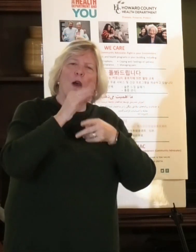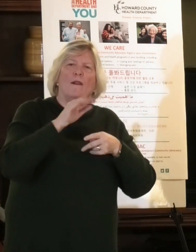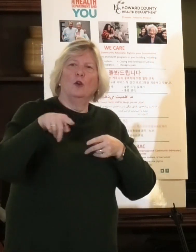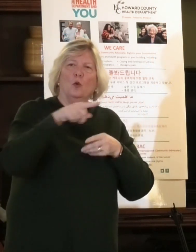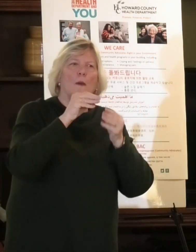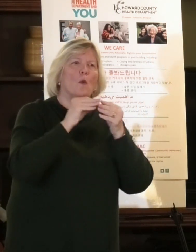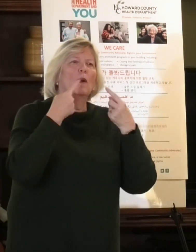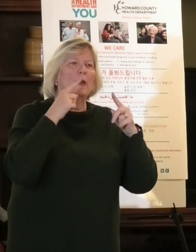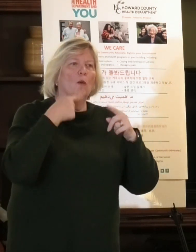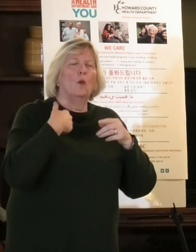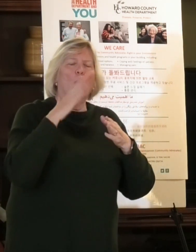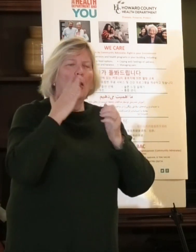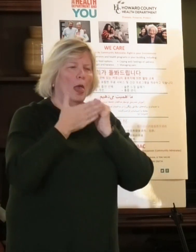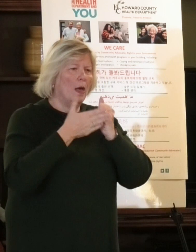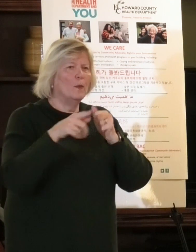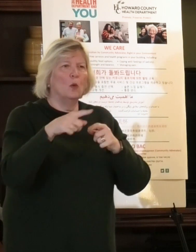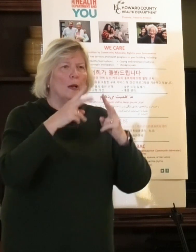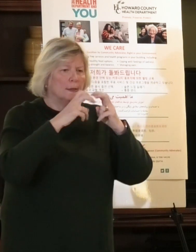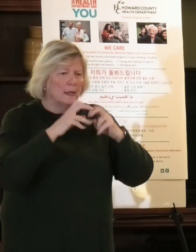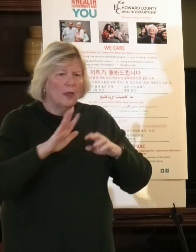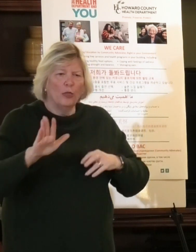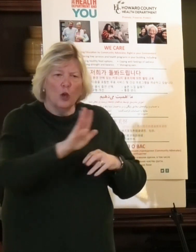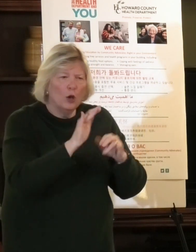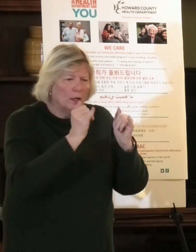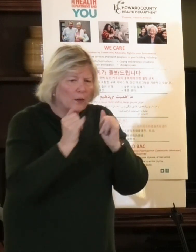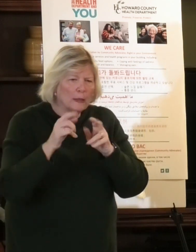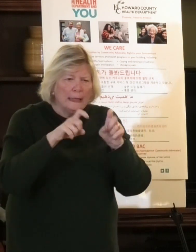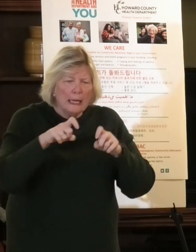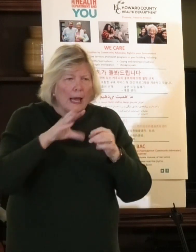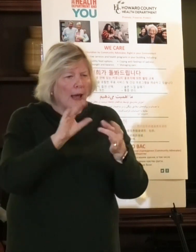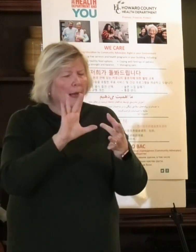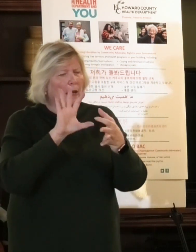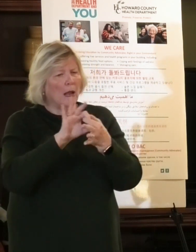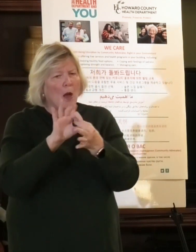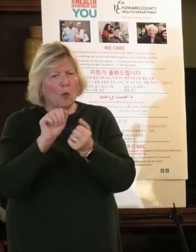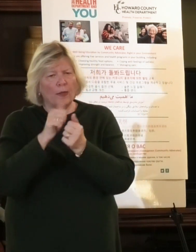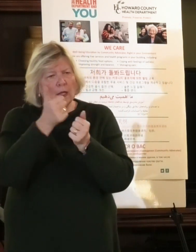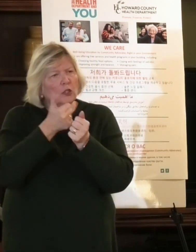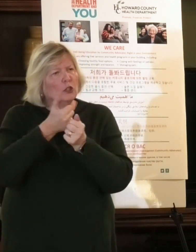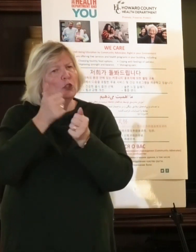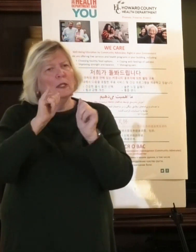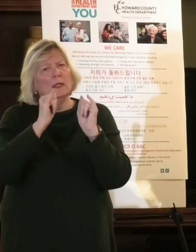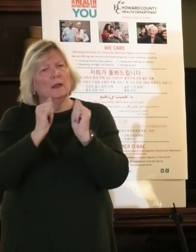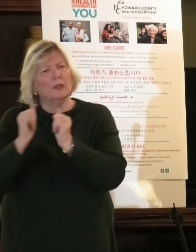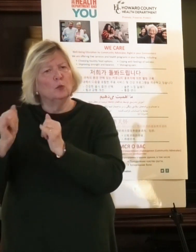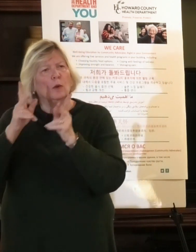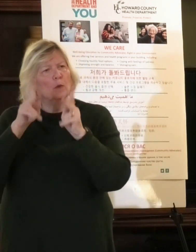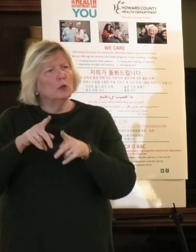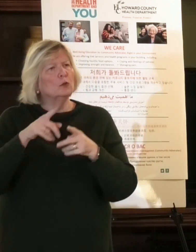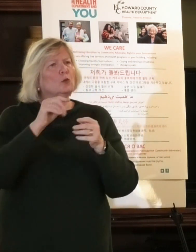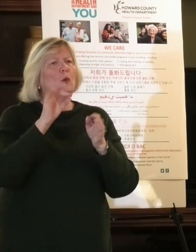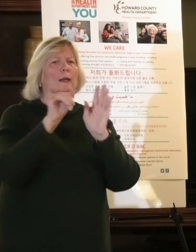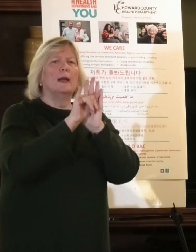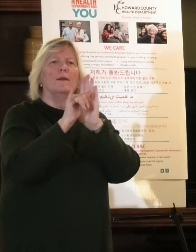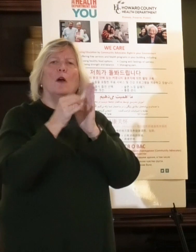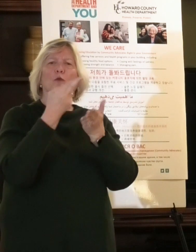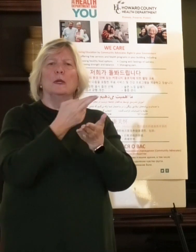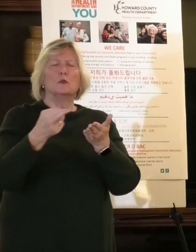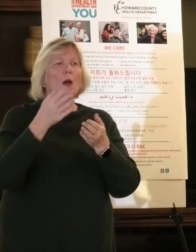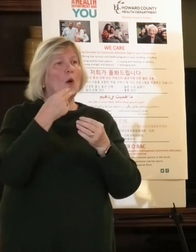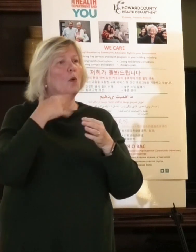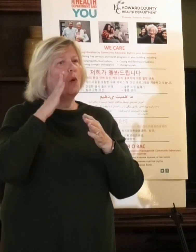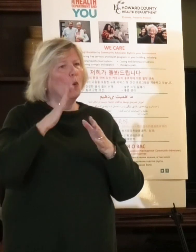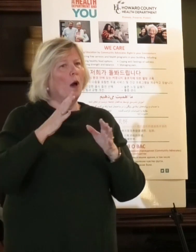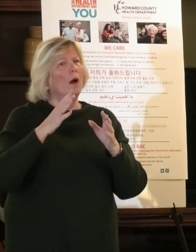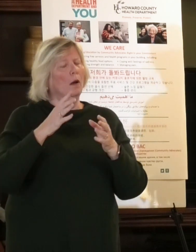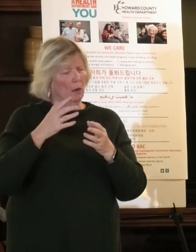help you assess their needs, connect with each person and identify what our community resources are, and we will activate